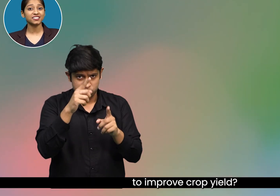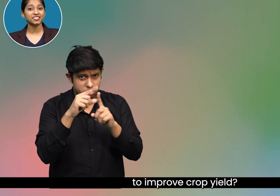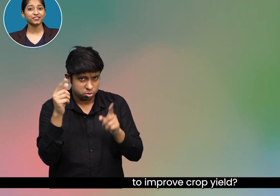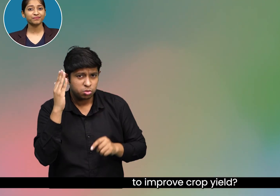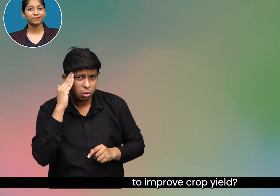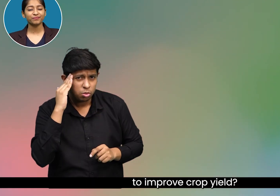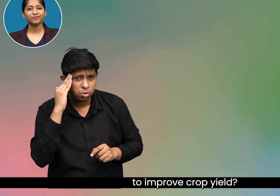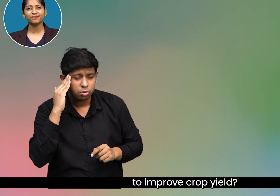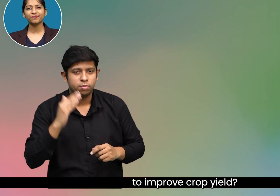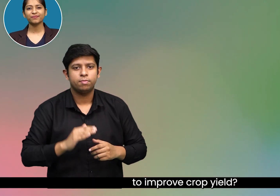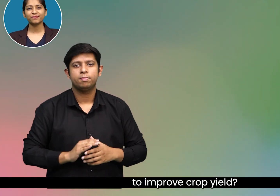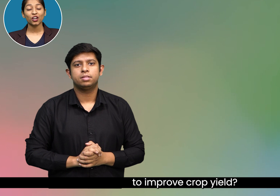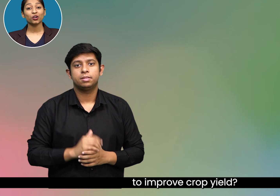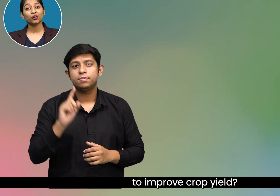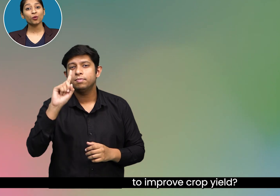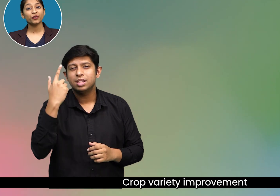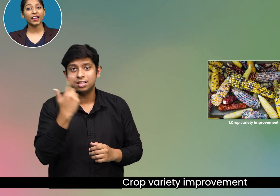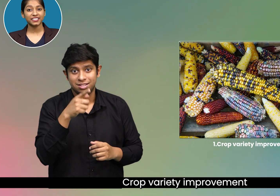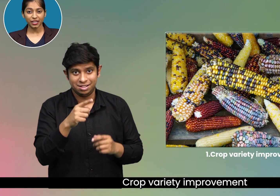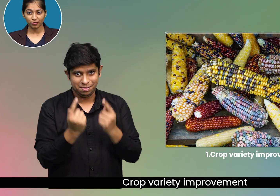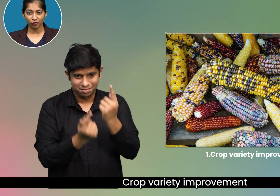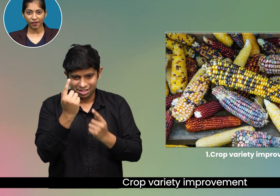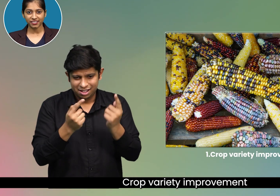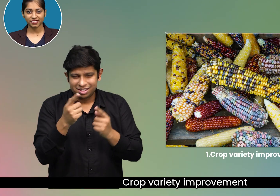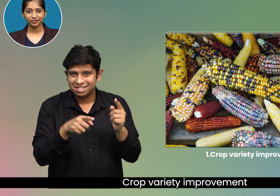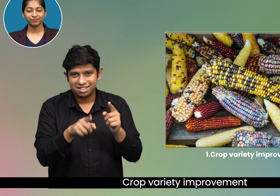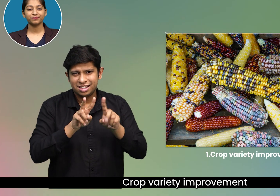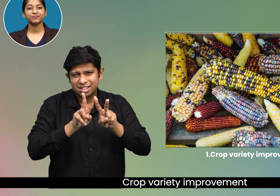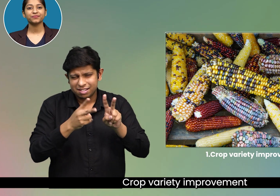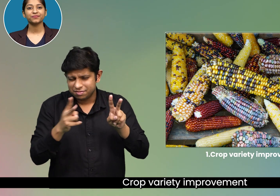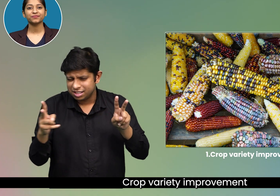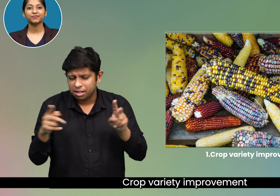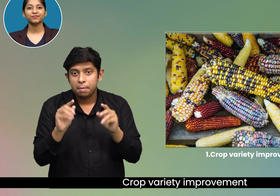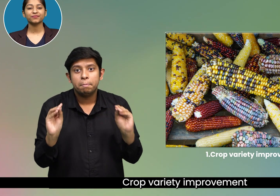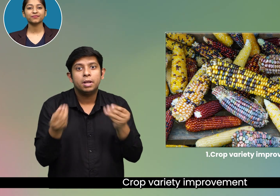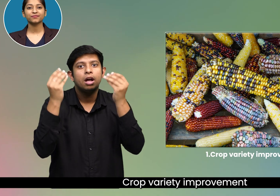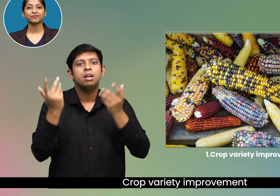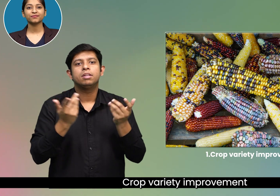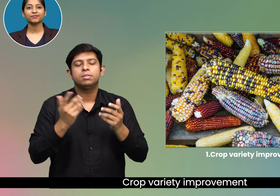crop yields? Crop variety improvement.